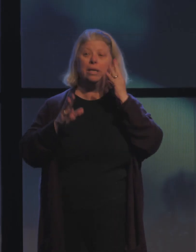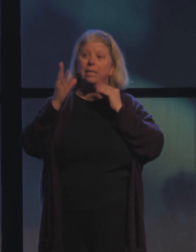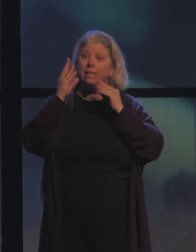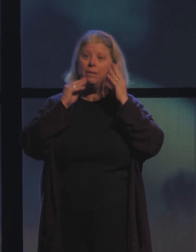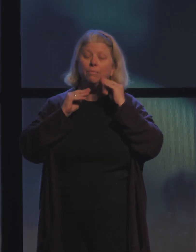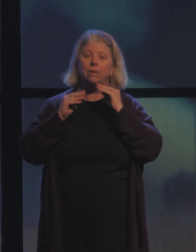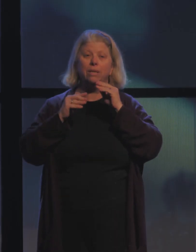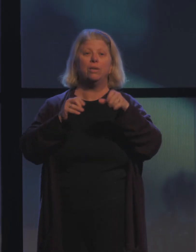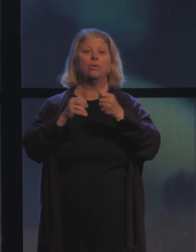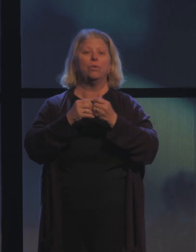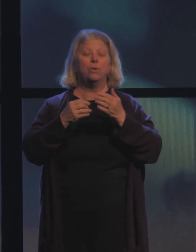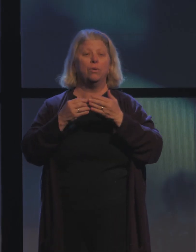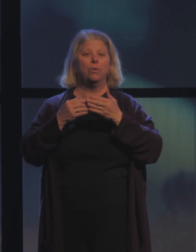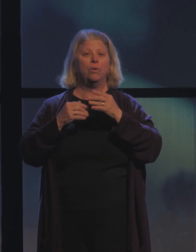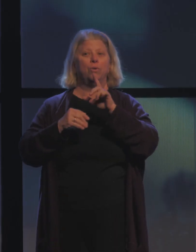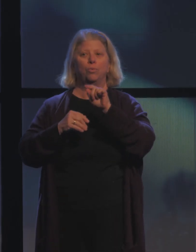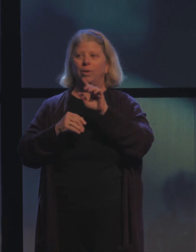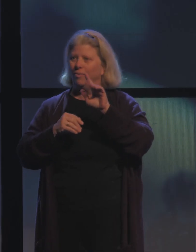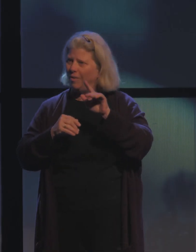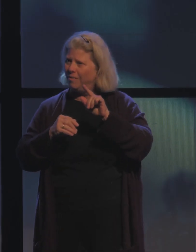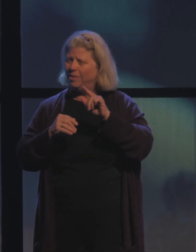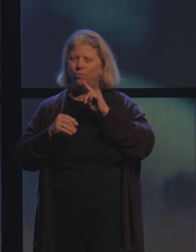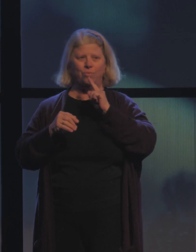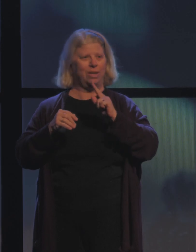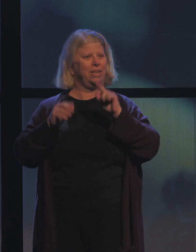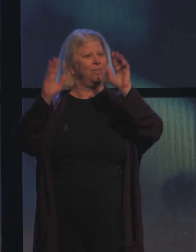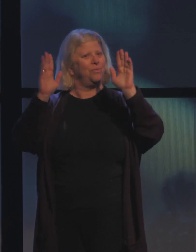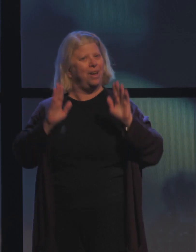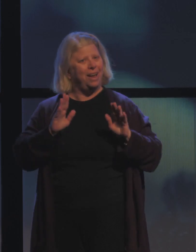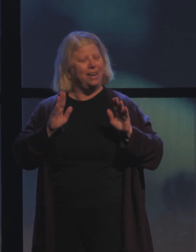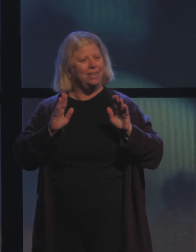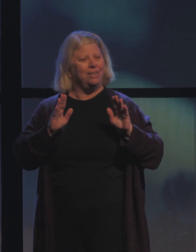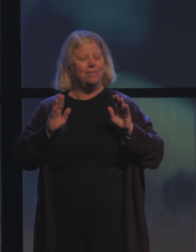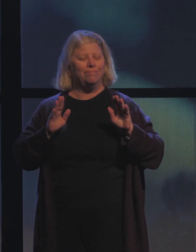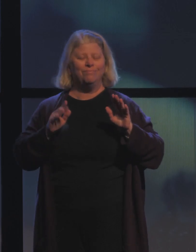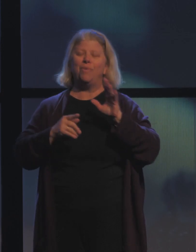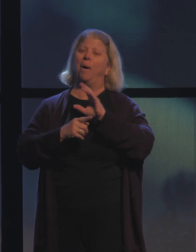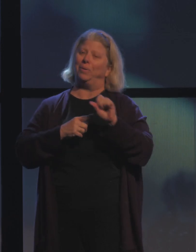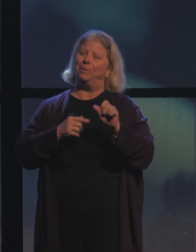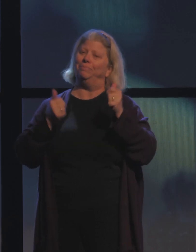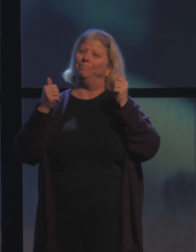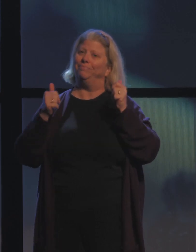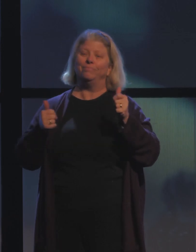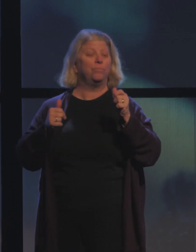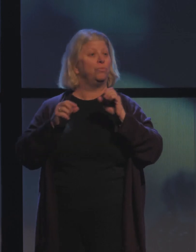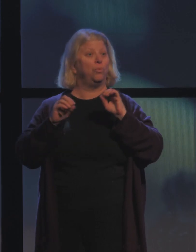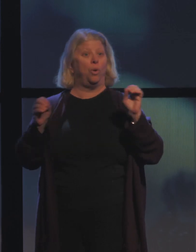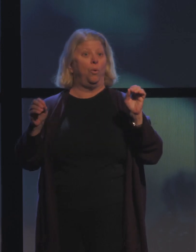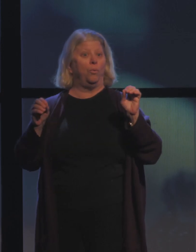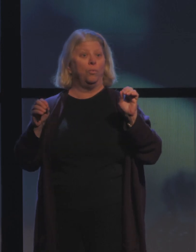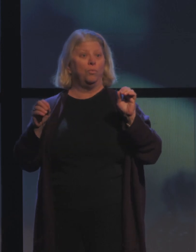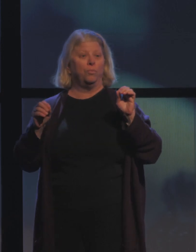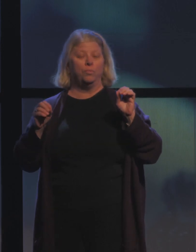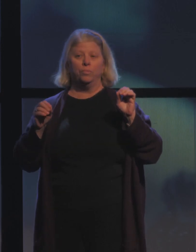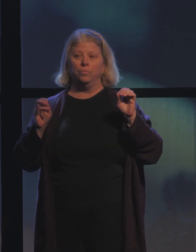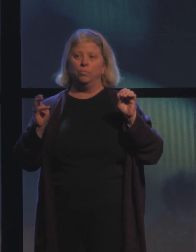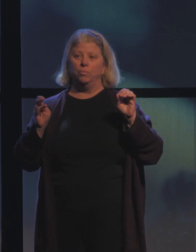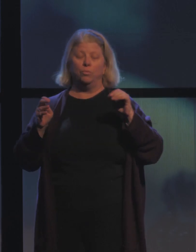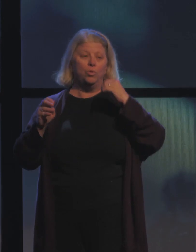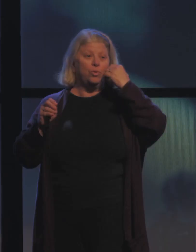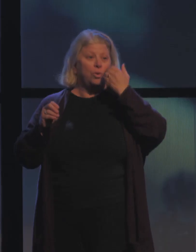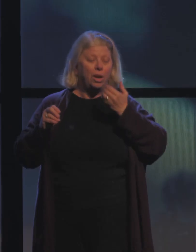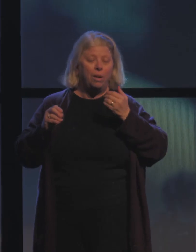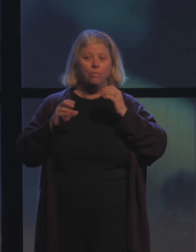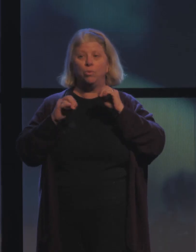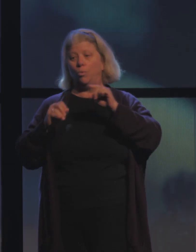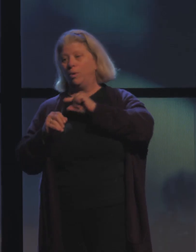with 2025. If it was really great, that's awesome. There's no no shame,